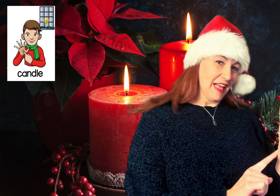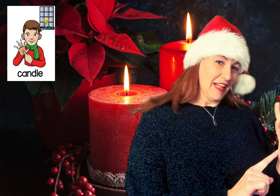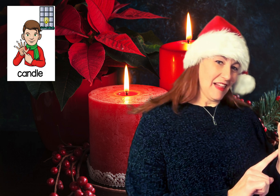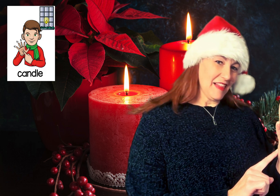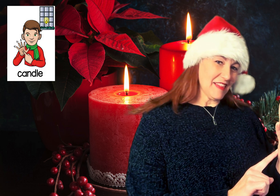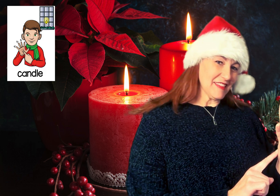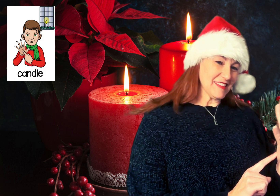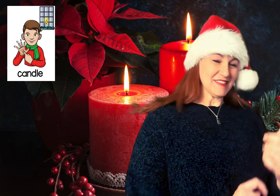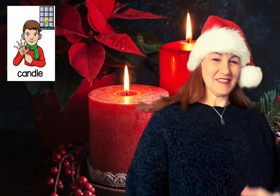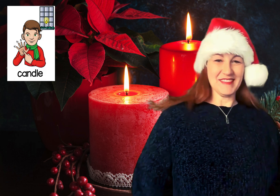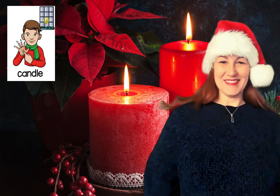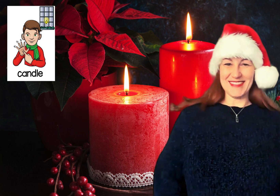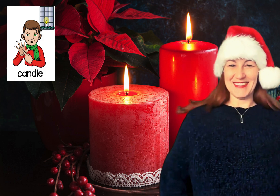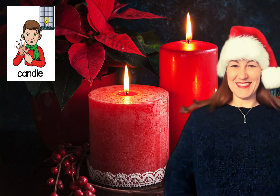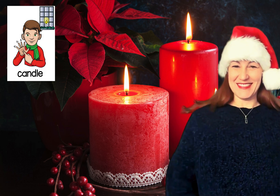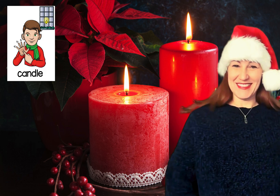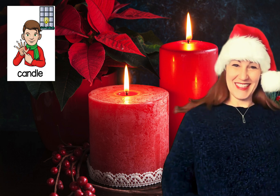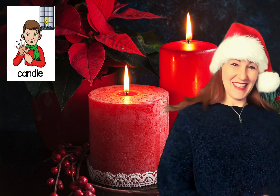Candle.